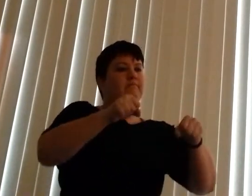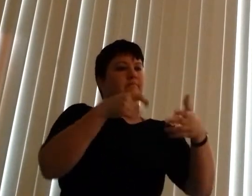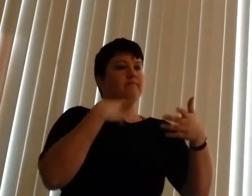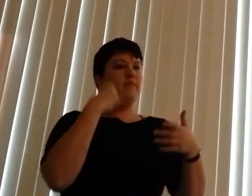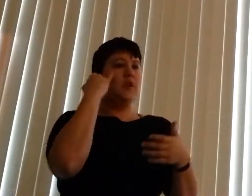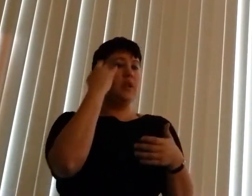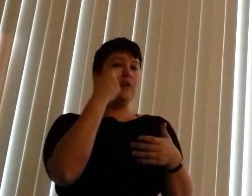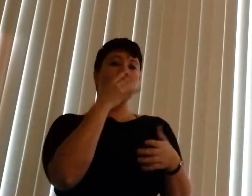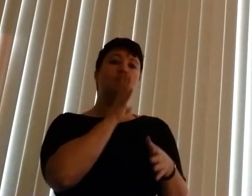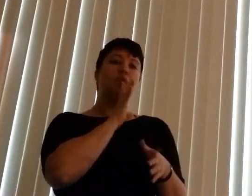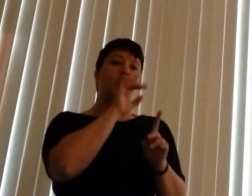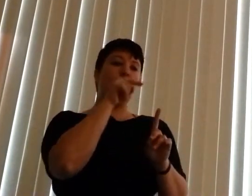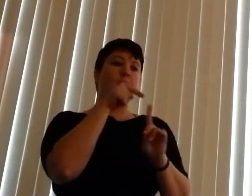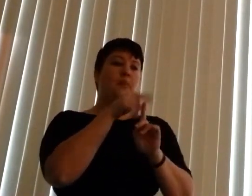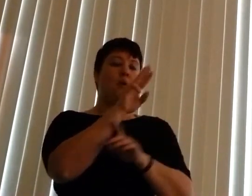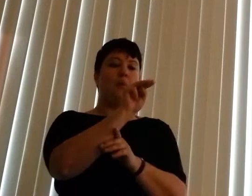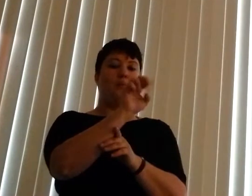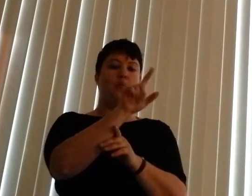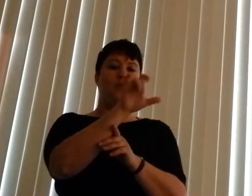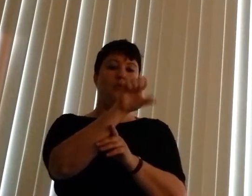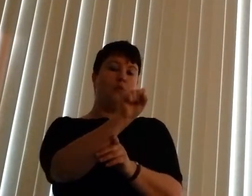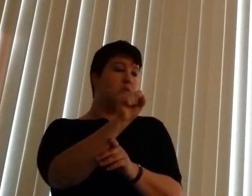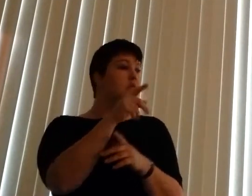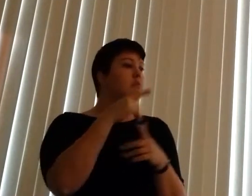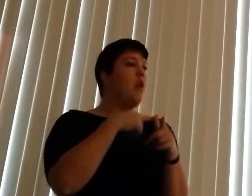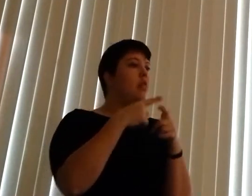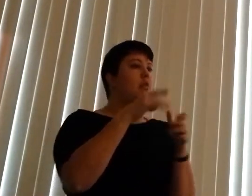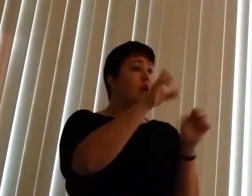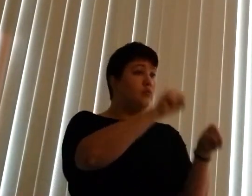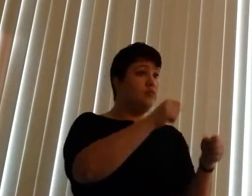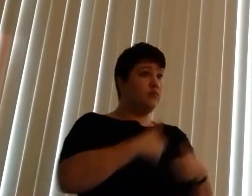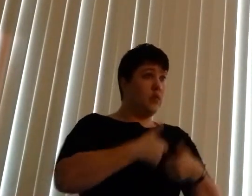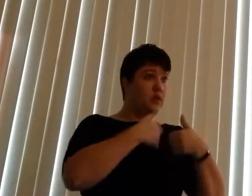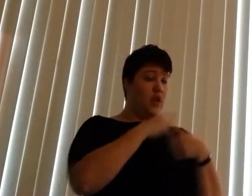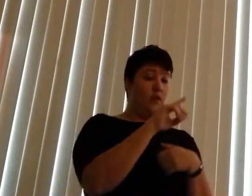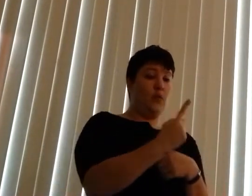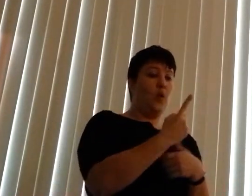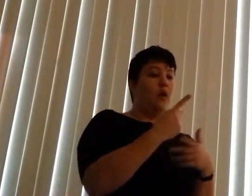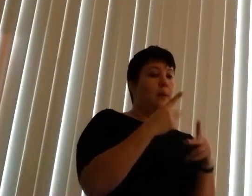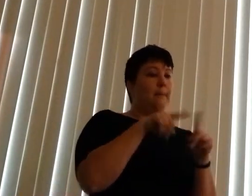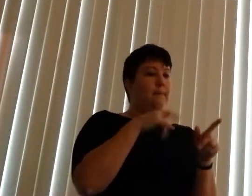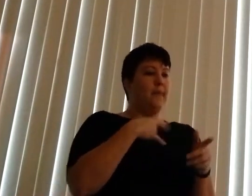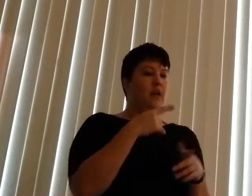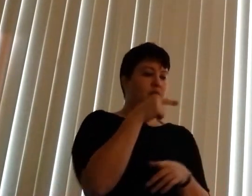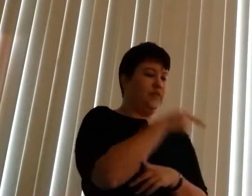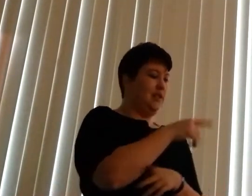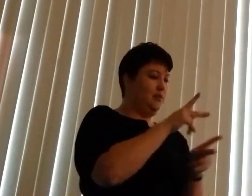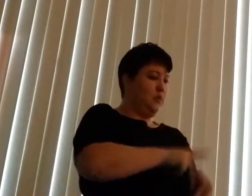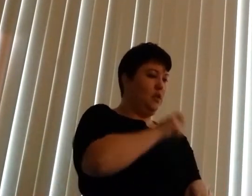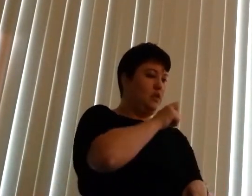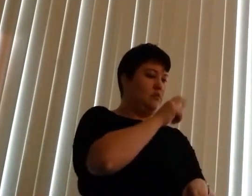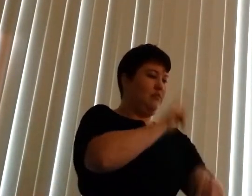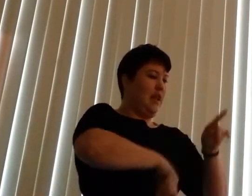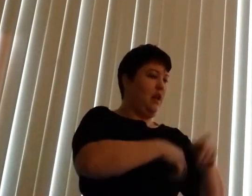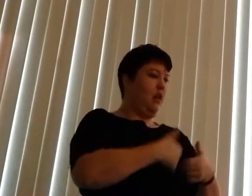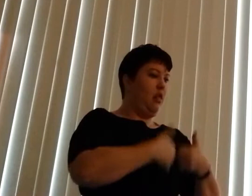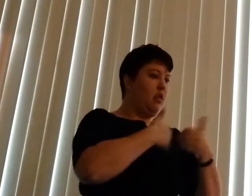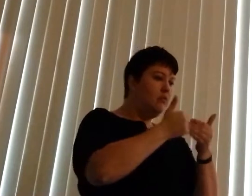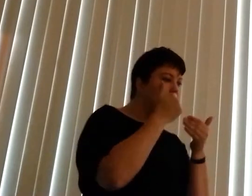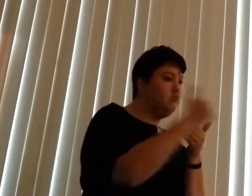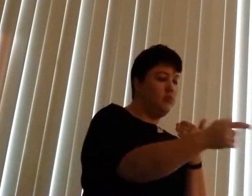speaking, we can save the one who will live significantly longer in the unequal lifespan case